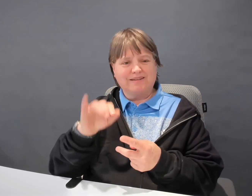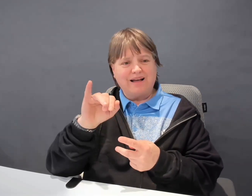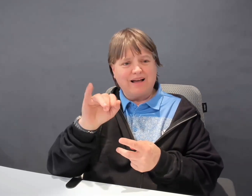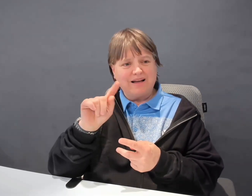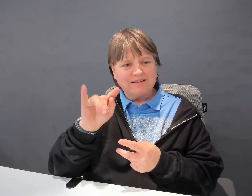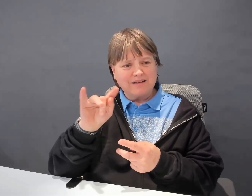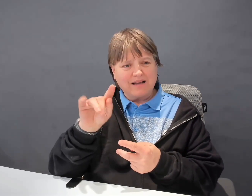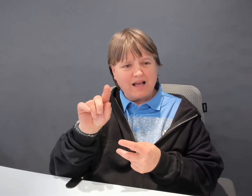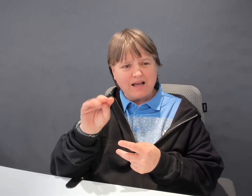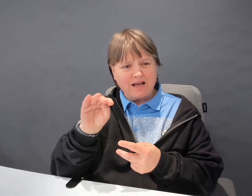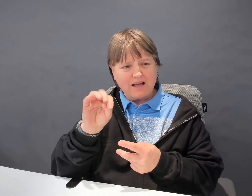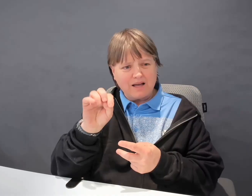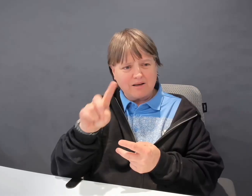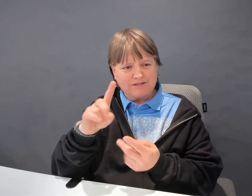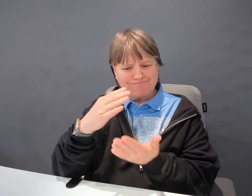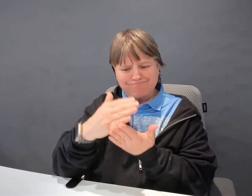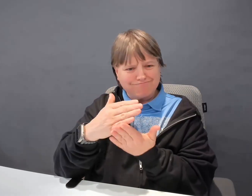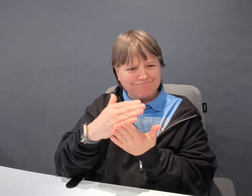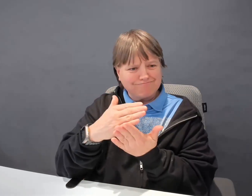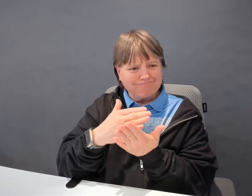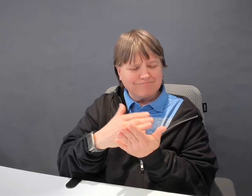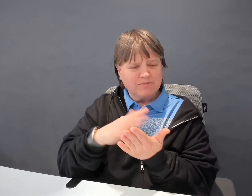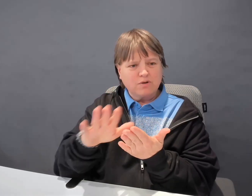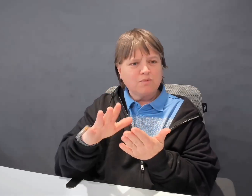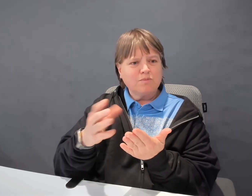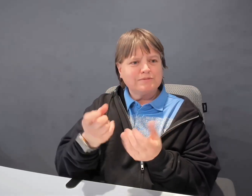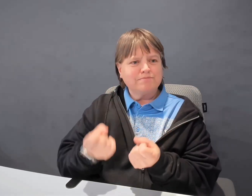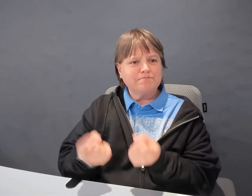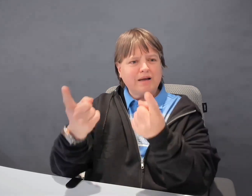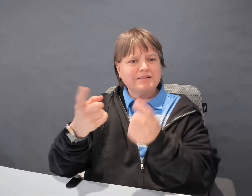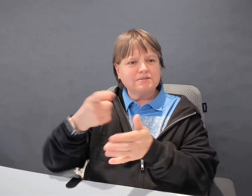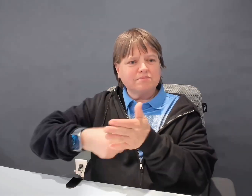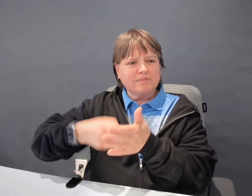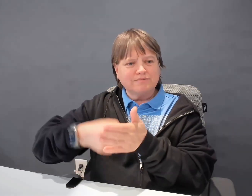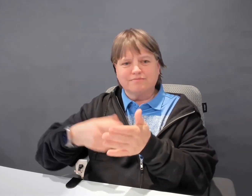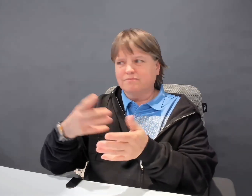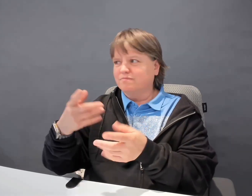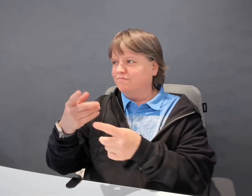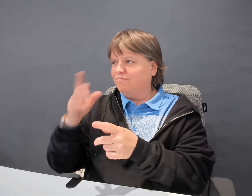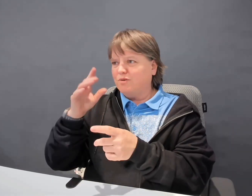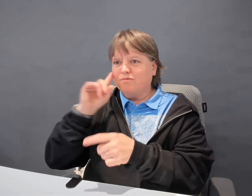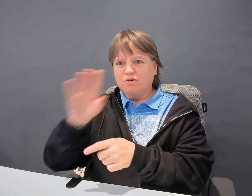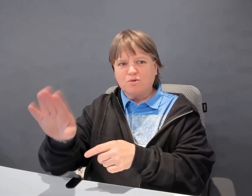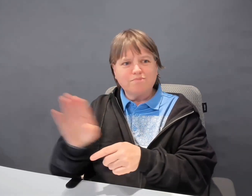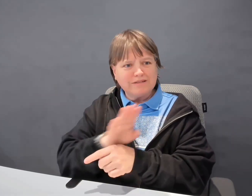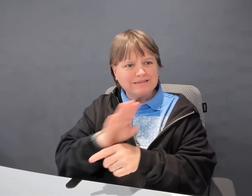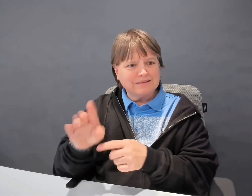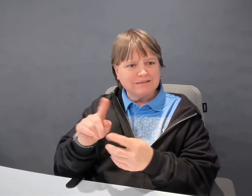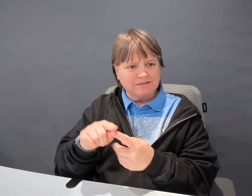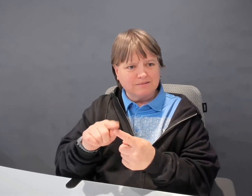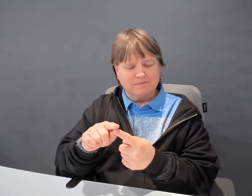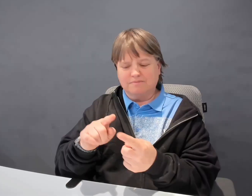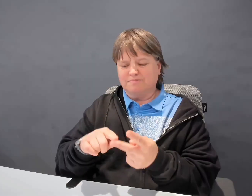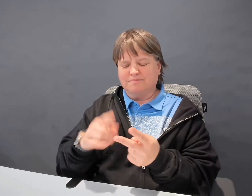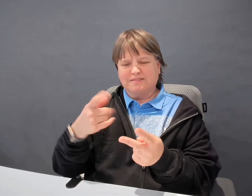I need is that itemized expenses that you have for your